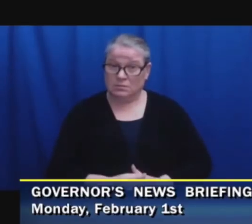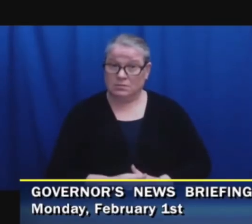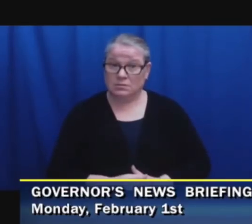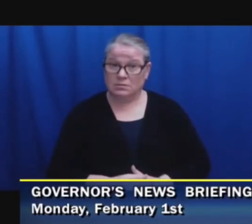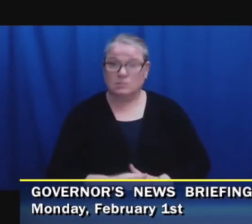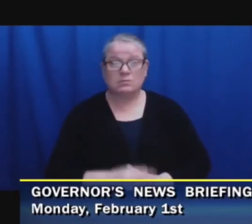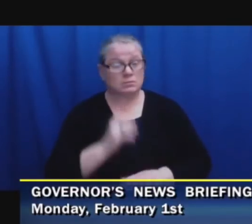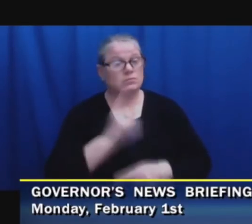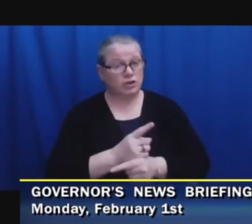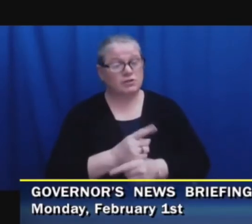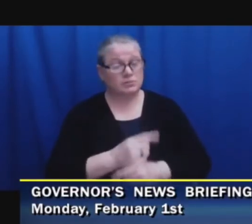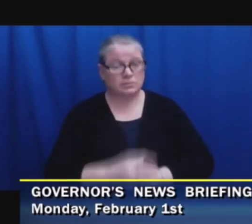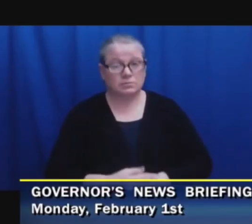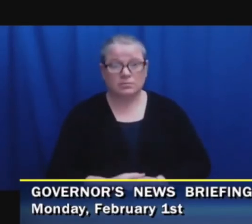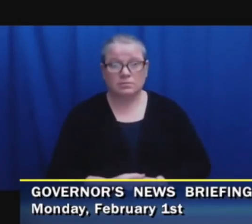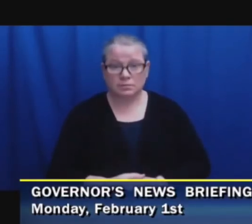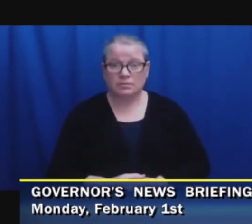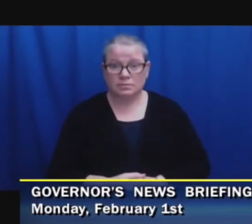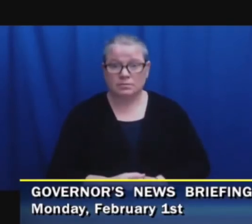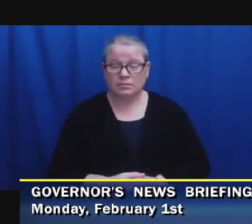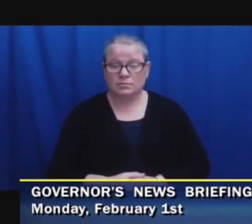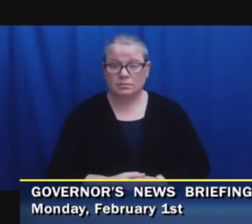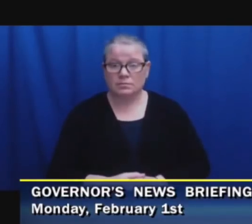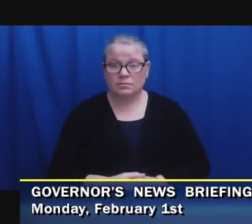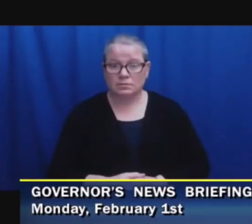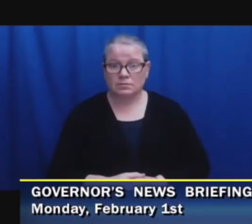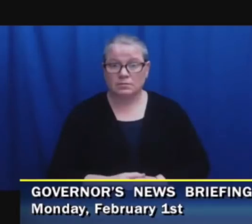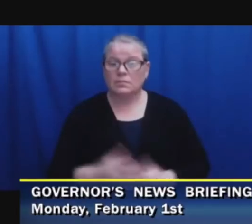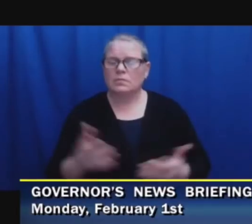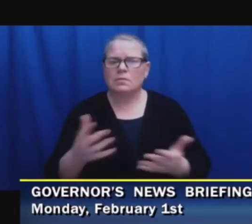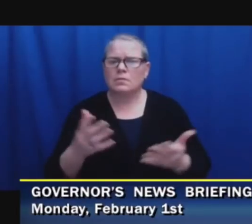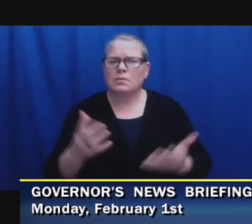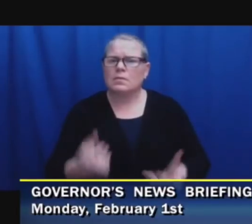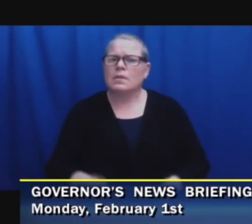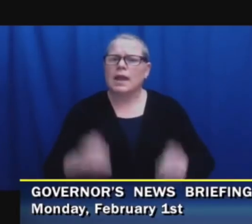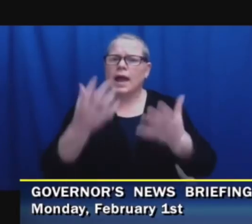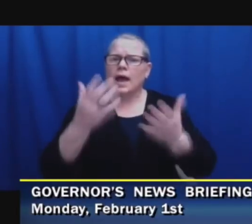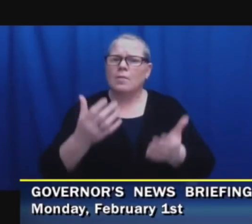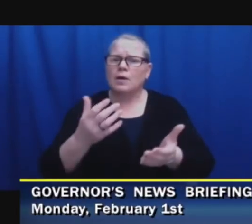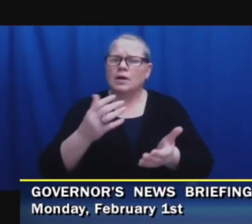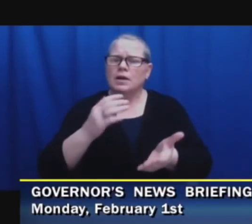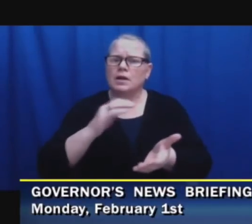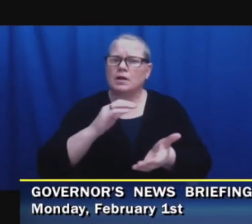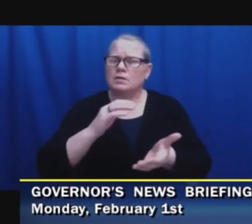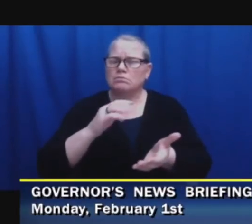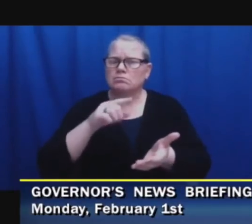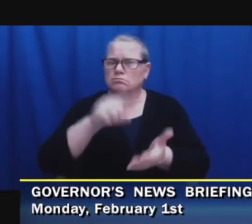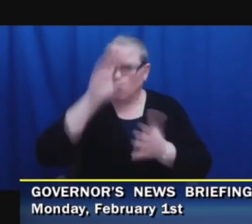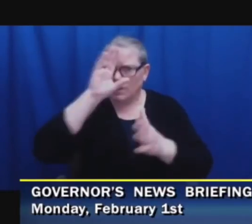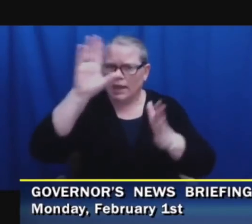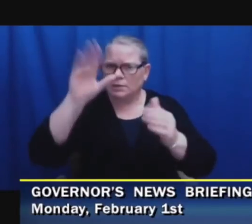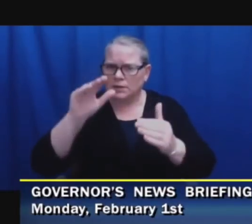Correct. Okay. Do you know how many vaccines that they were expecting and how many they got?